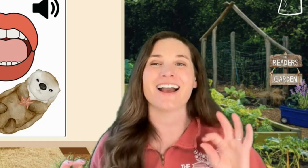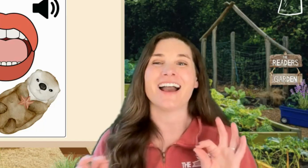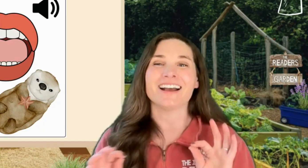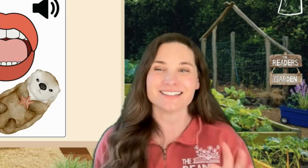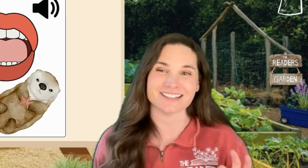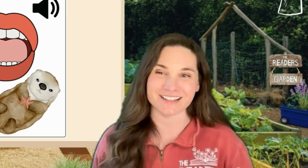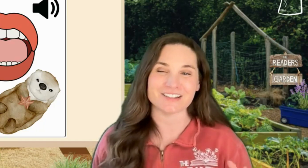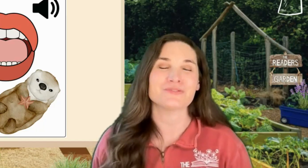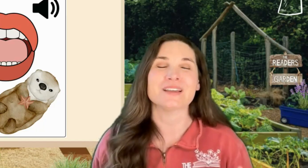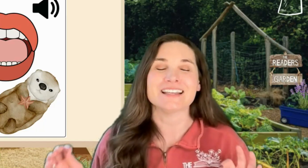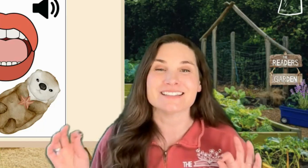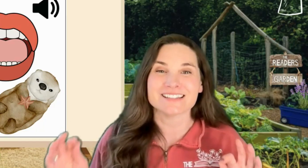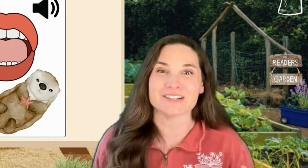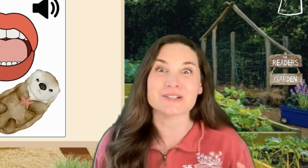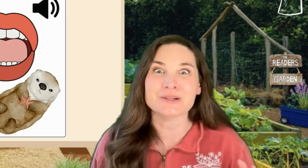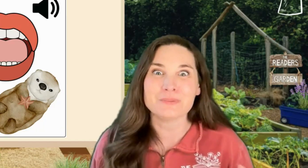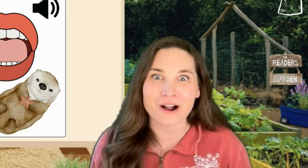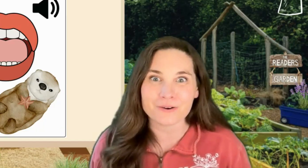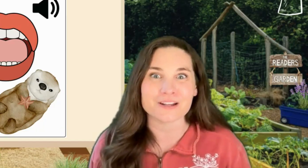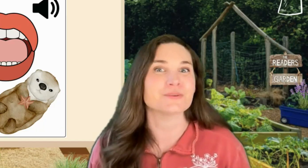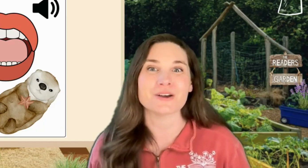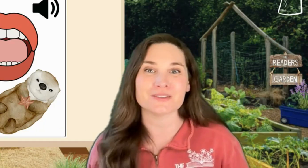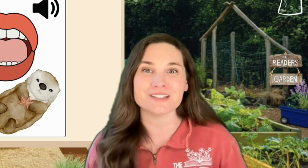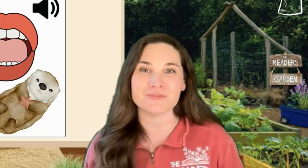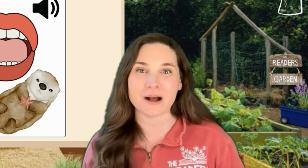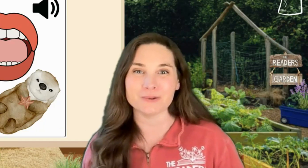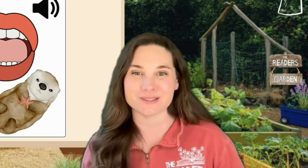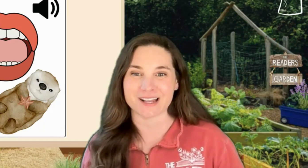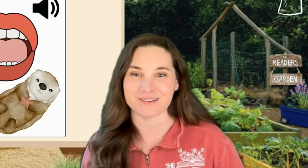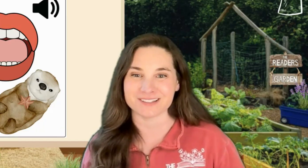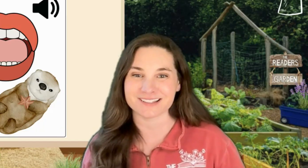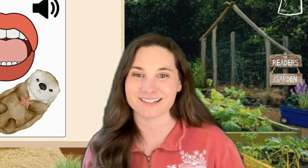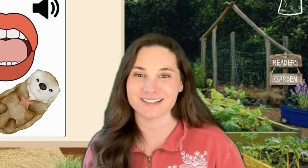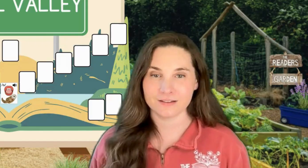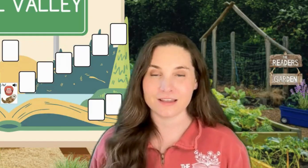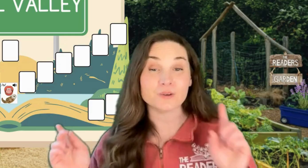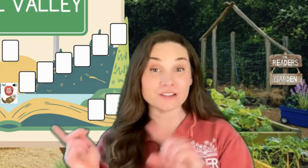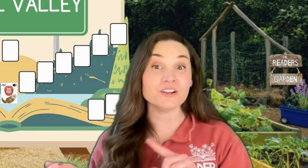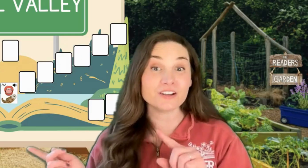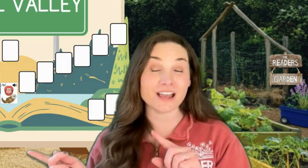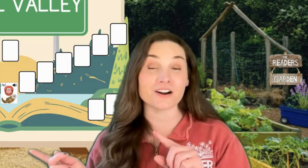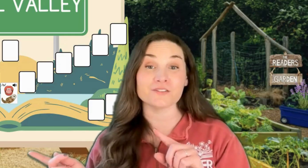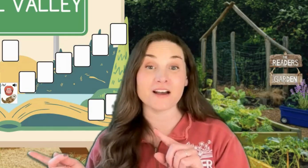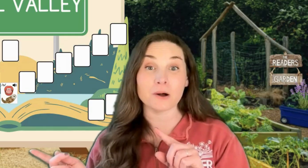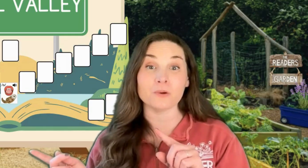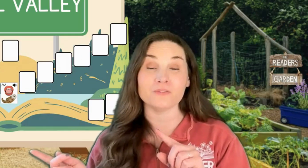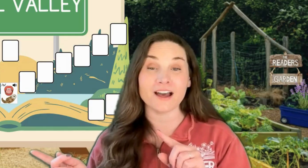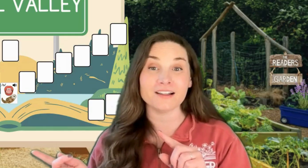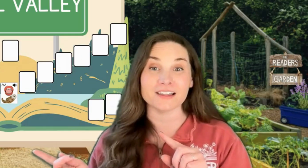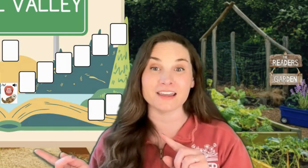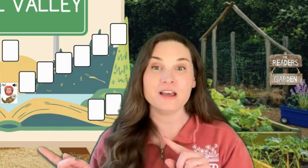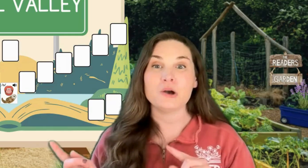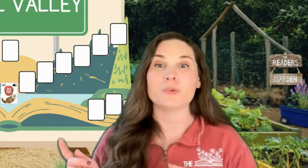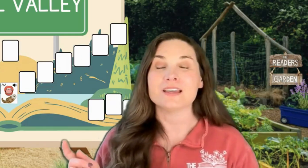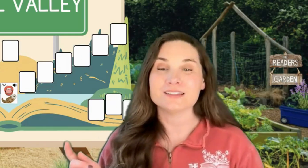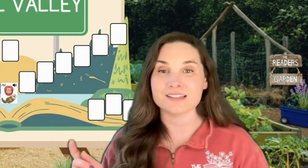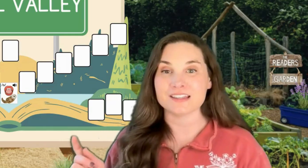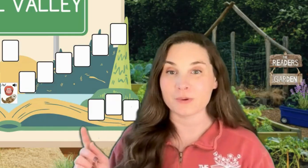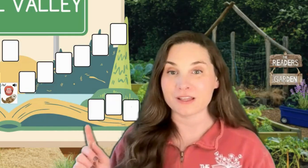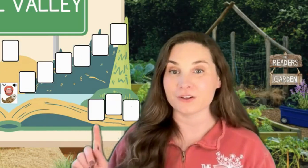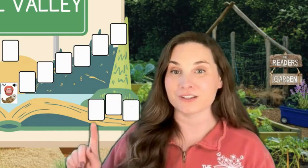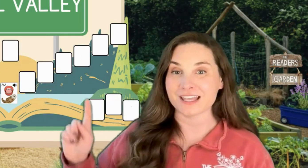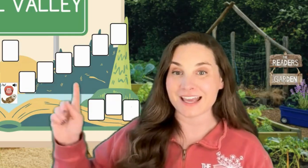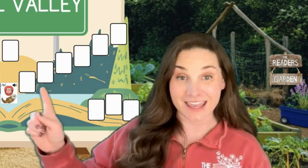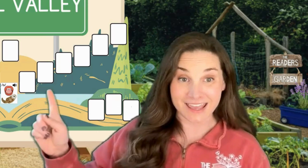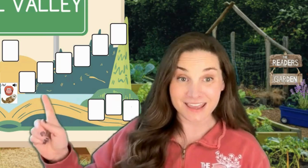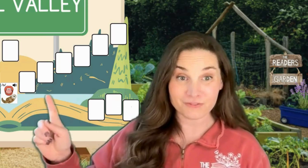ah. Excellent. You're making such good progress with all these vowel sounds. If we look at our vowel valley, we can see